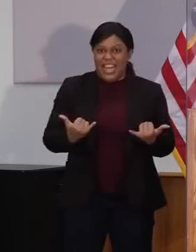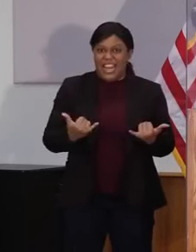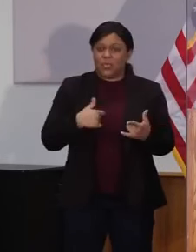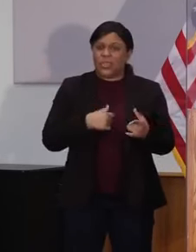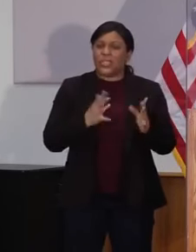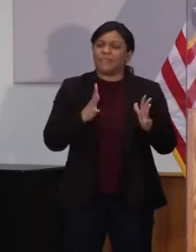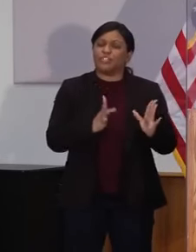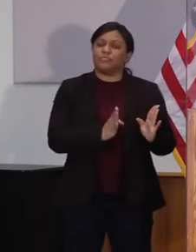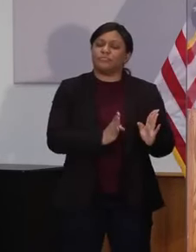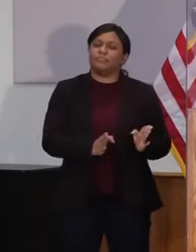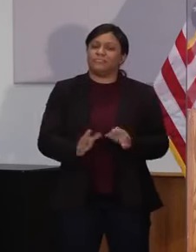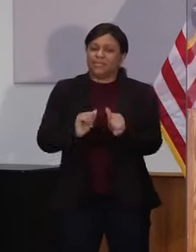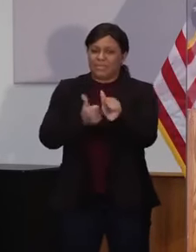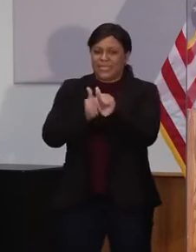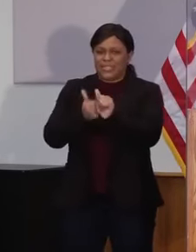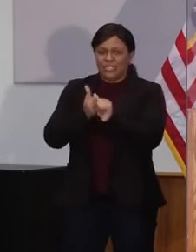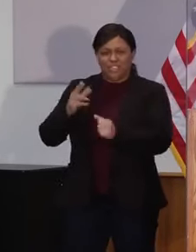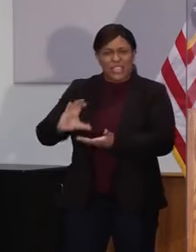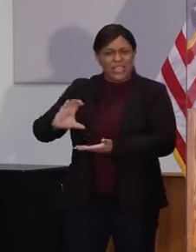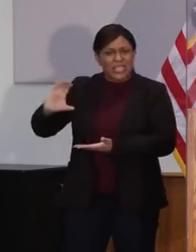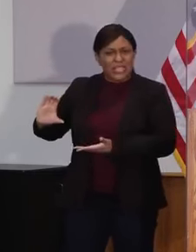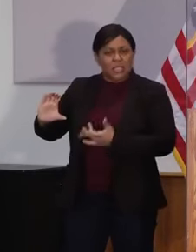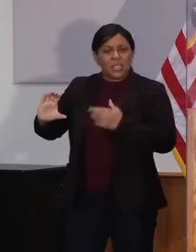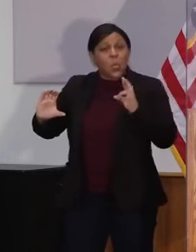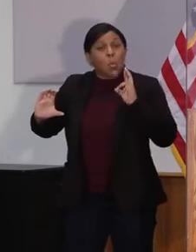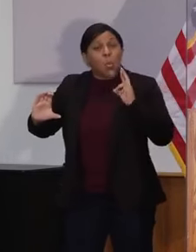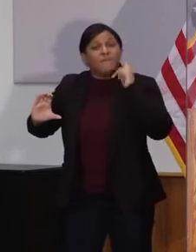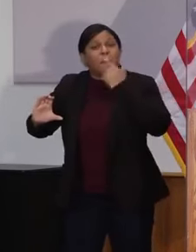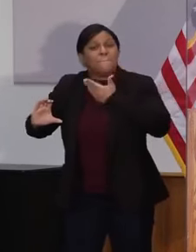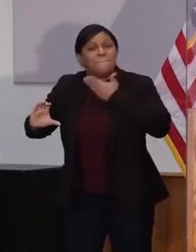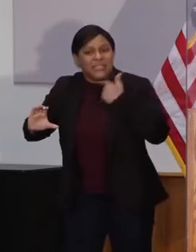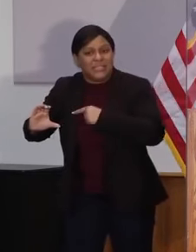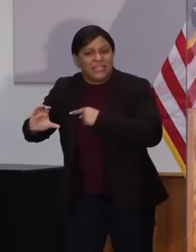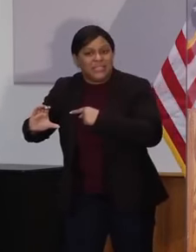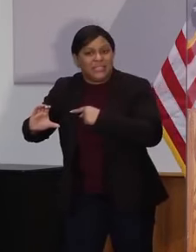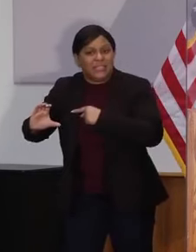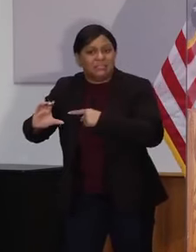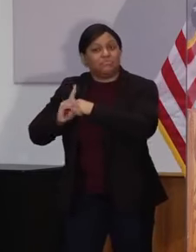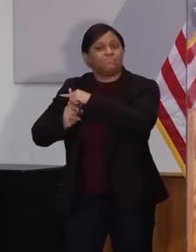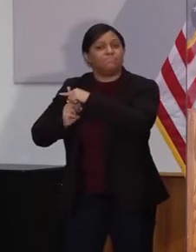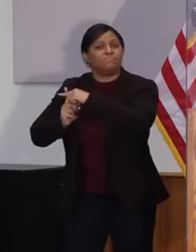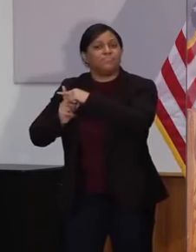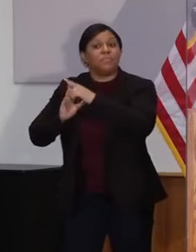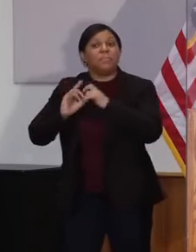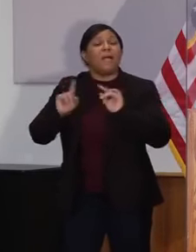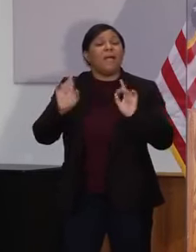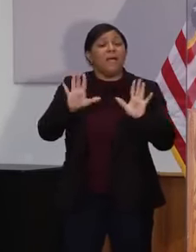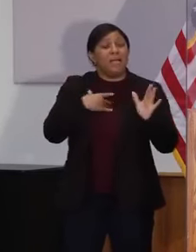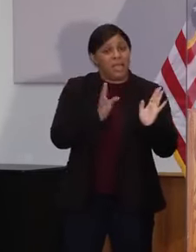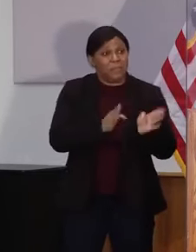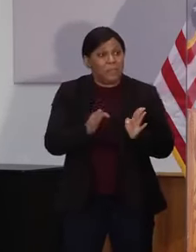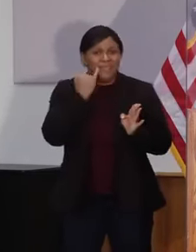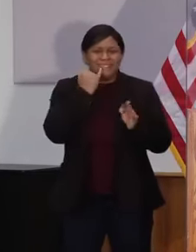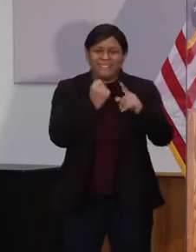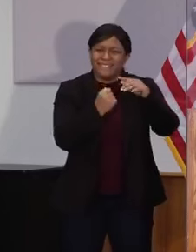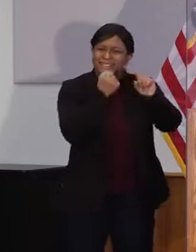hope for the best, but we will prepare for the worst. And I think, as Commissioner said, if history is any indication